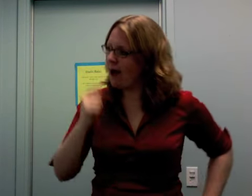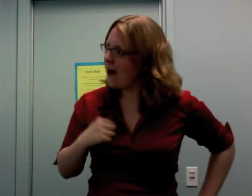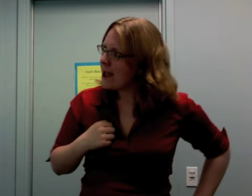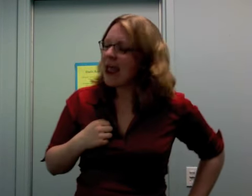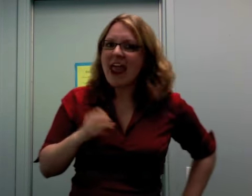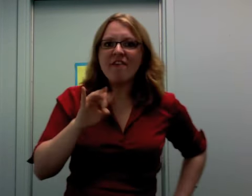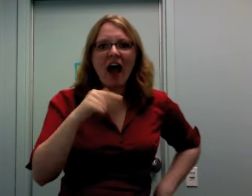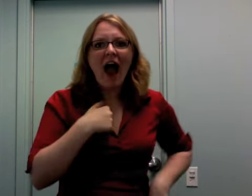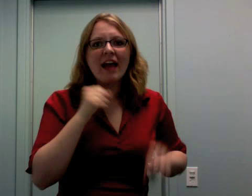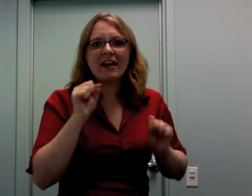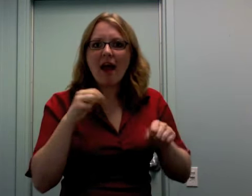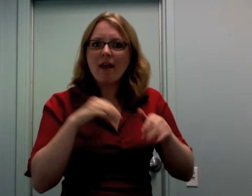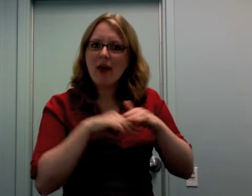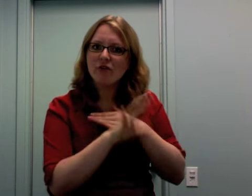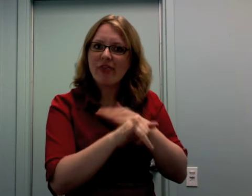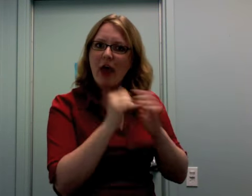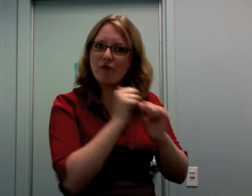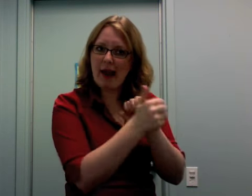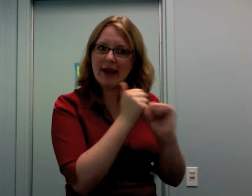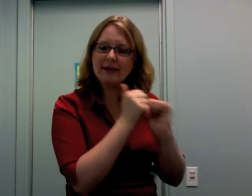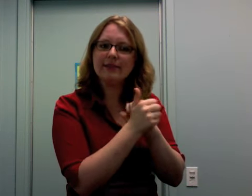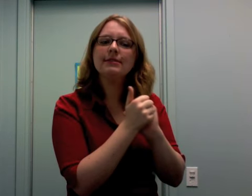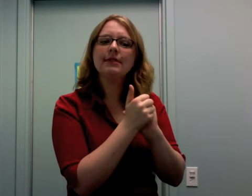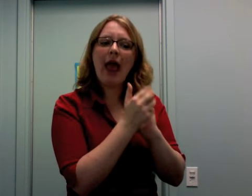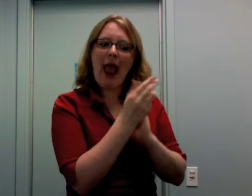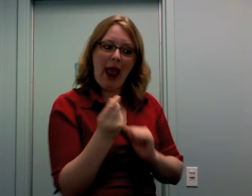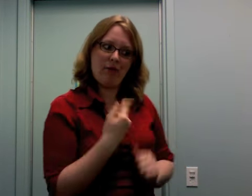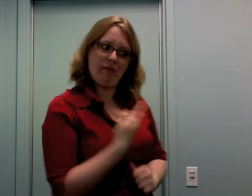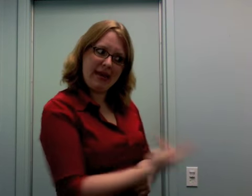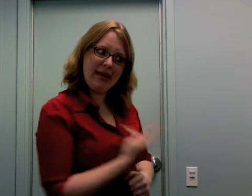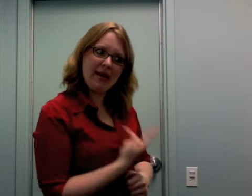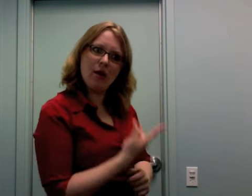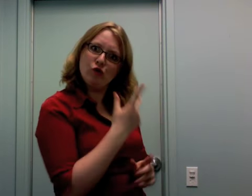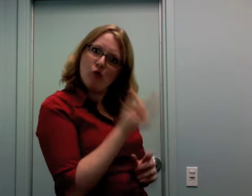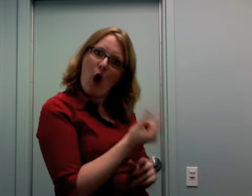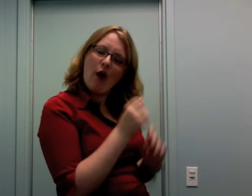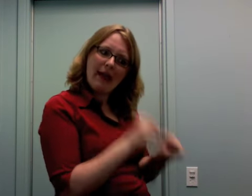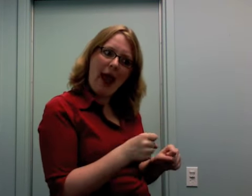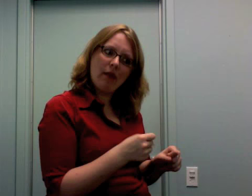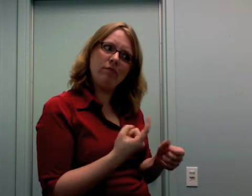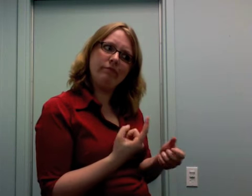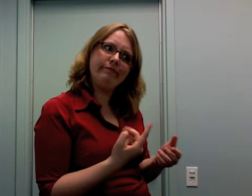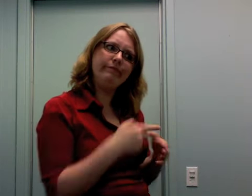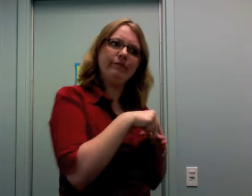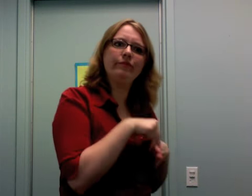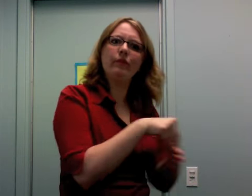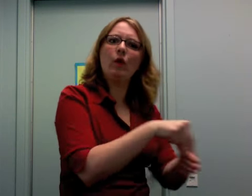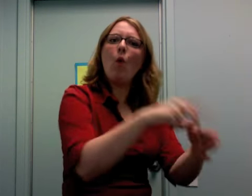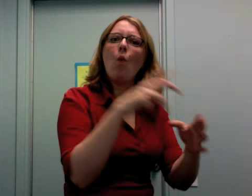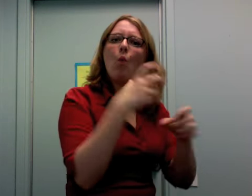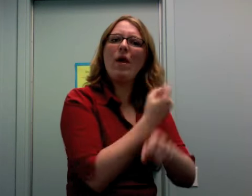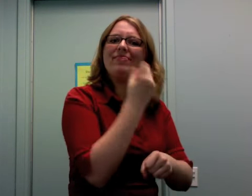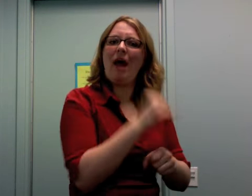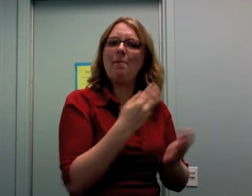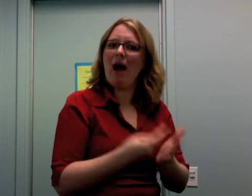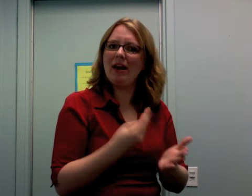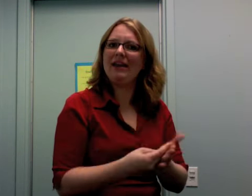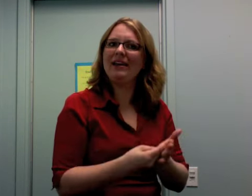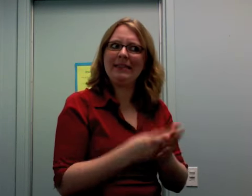enter that race and Searchlight and I can win that money, it's $500. It's the same amount of money that he